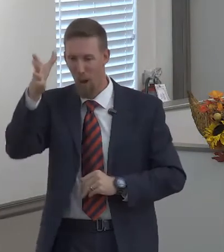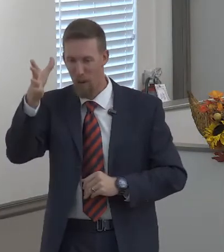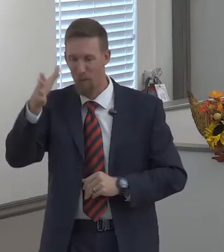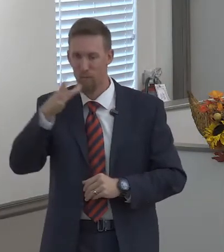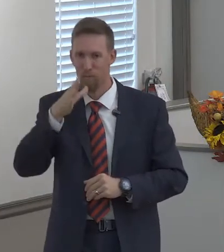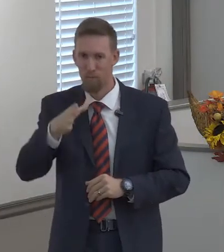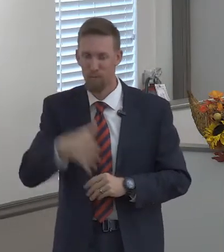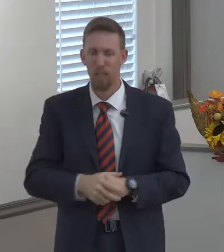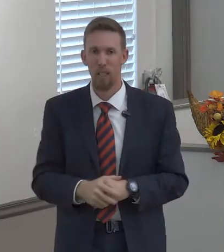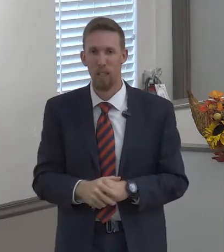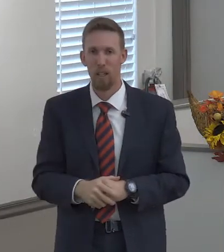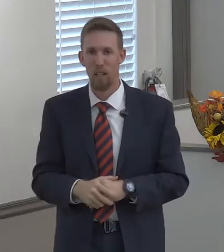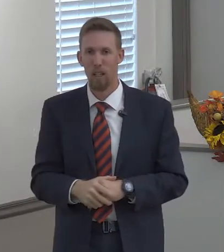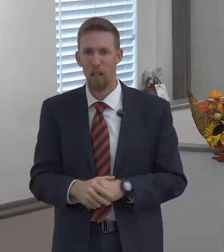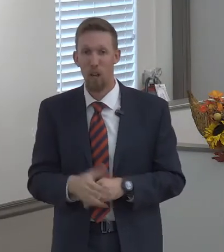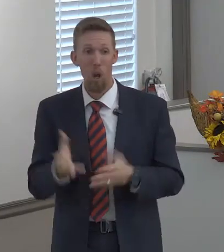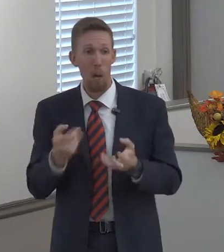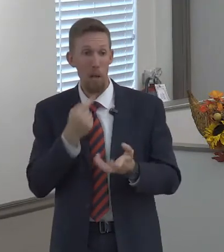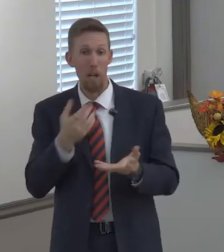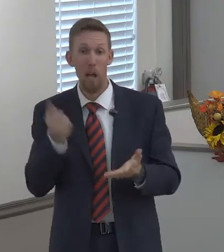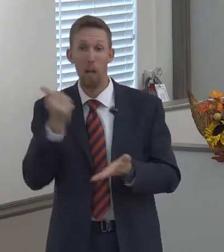is the blood of Christ that cleanses.